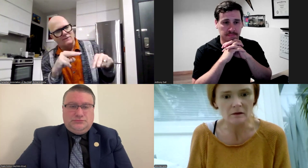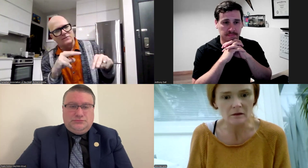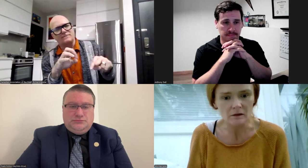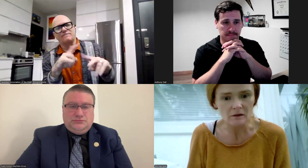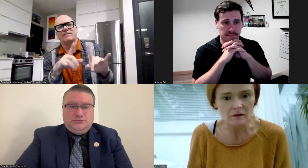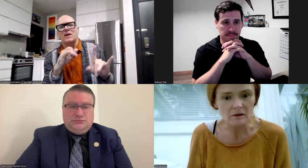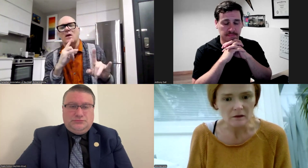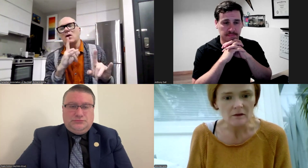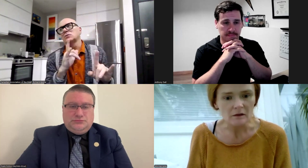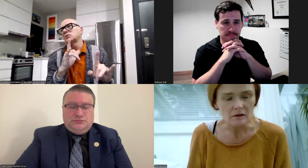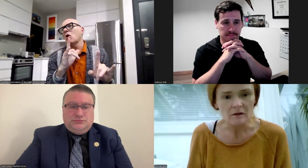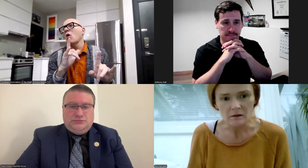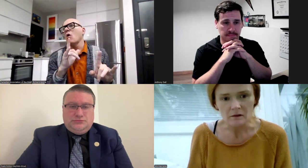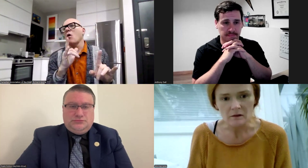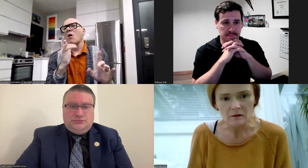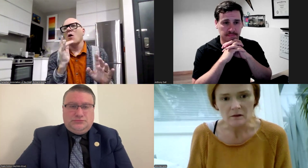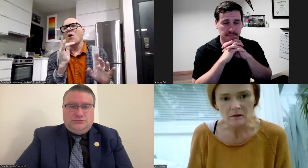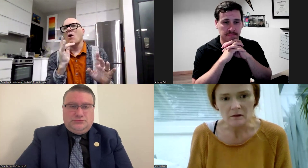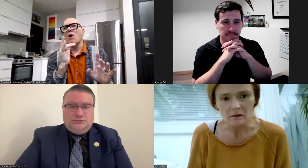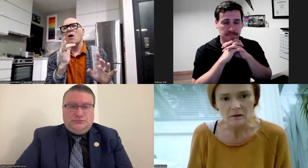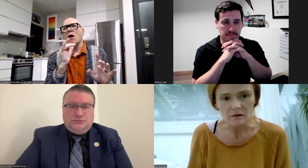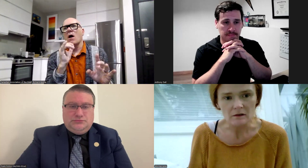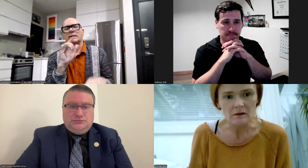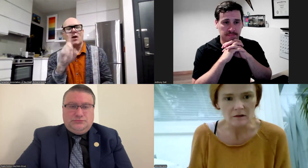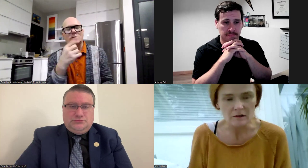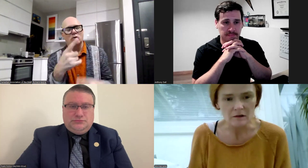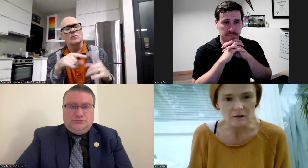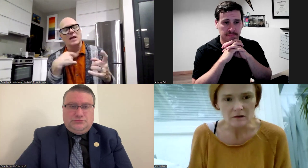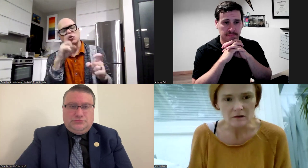those regulations will end up having a ripple effect. But